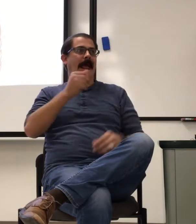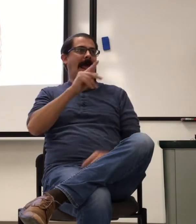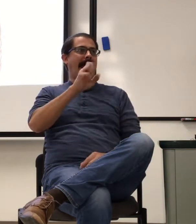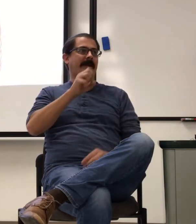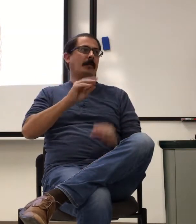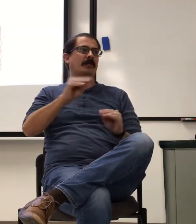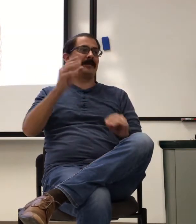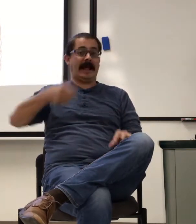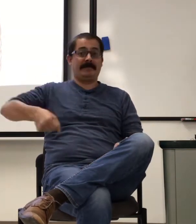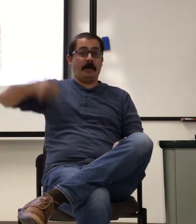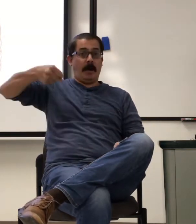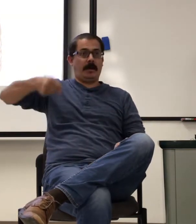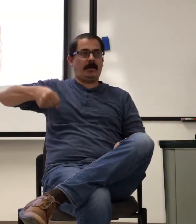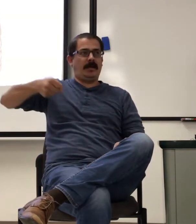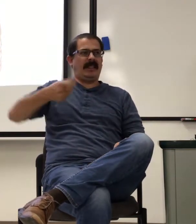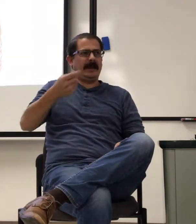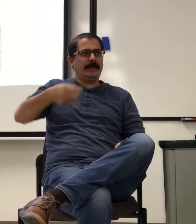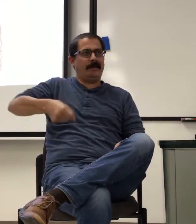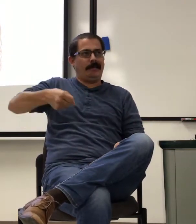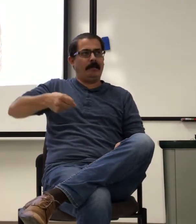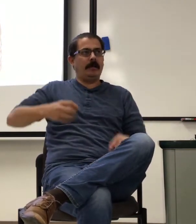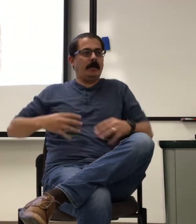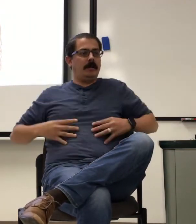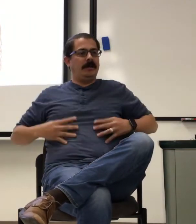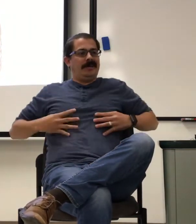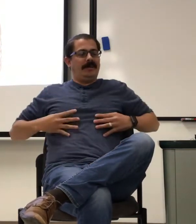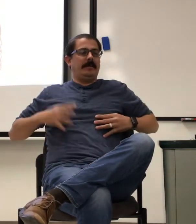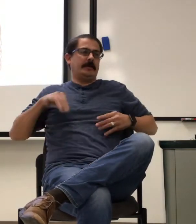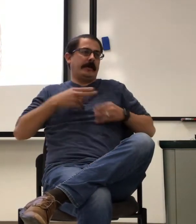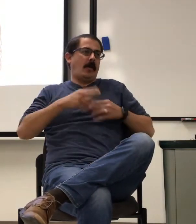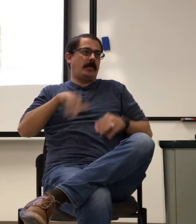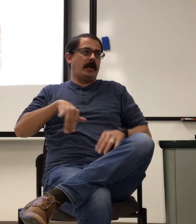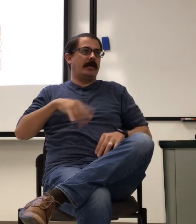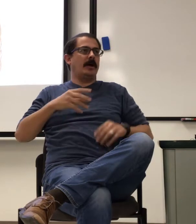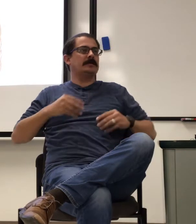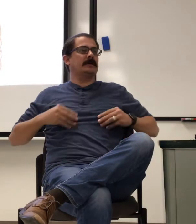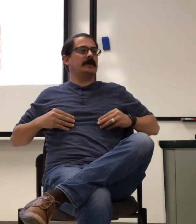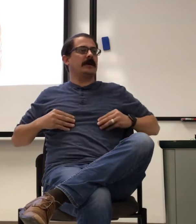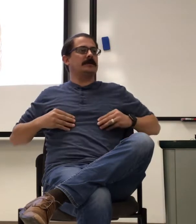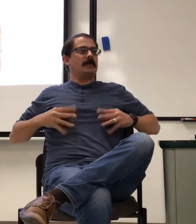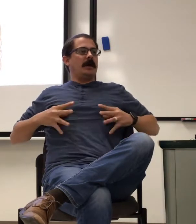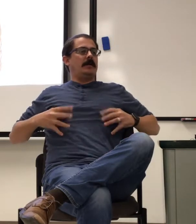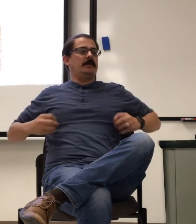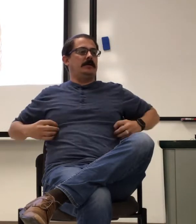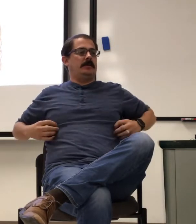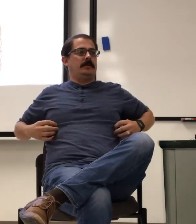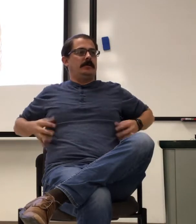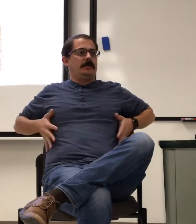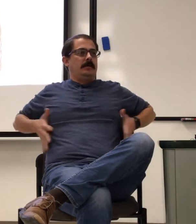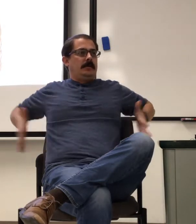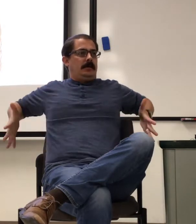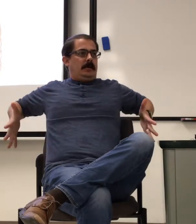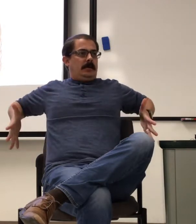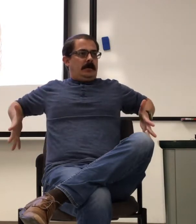Like lifting a bucket handle. That helps kind of expand the rib cage side to side.